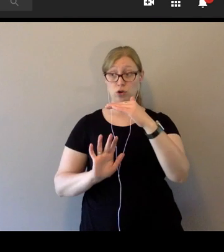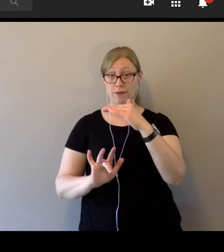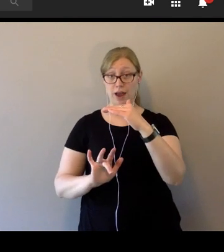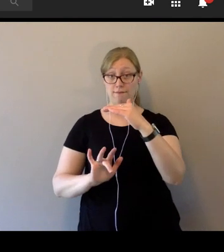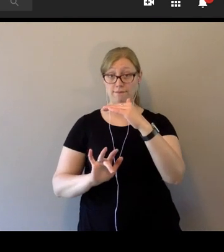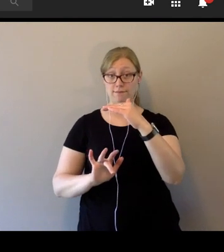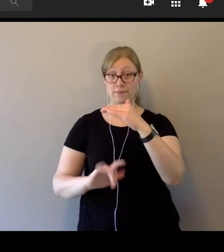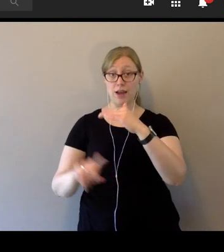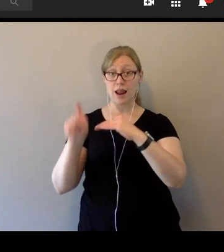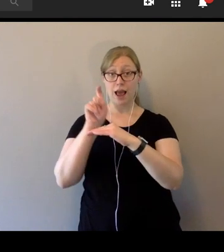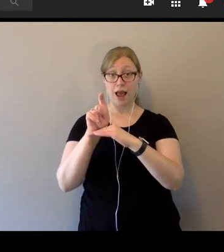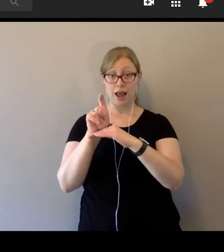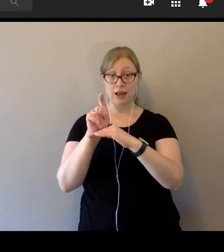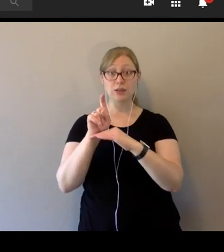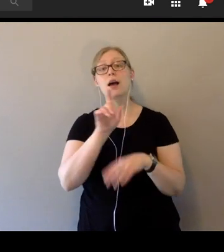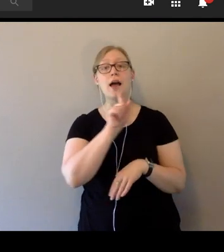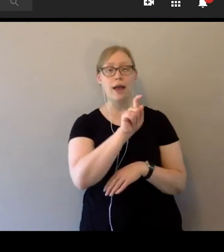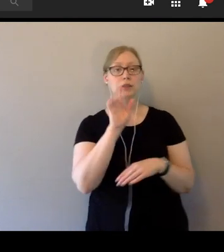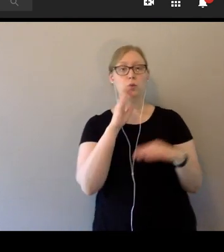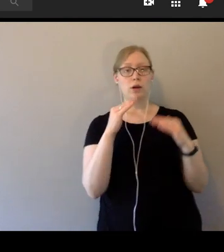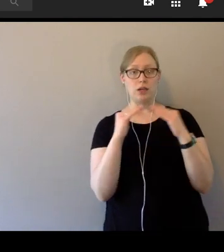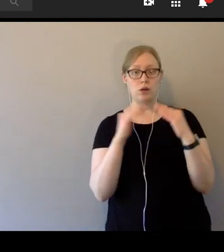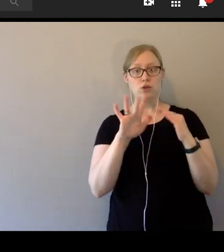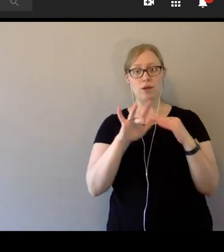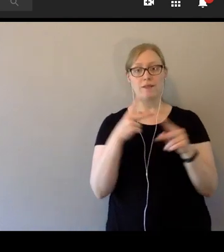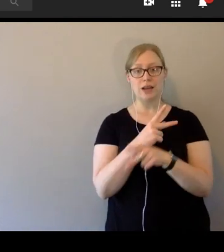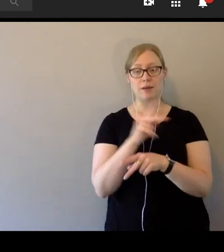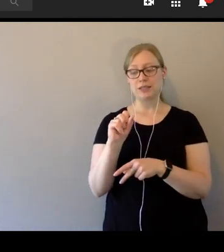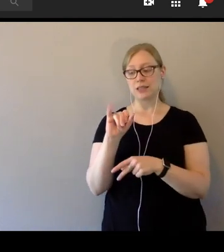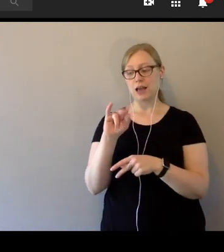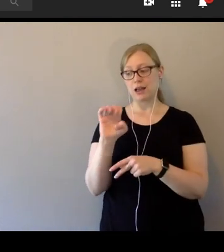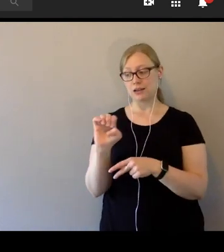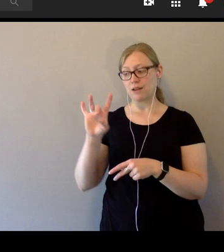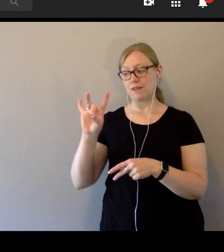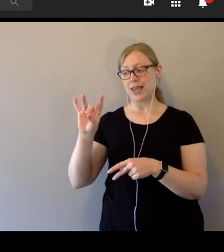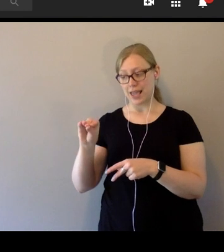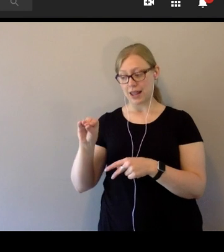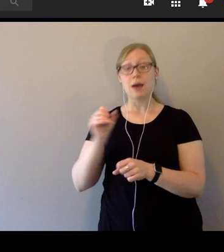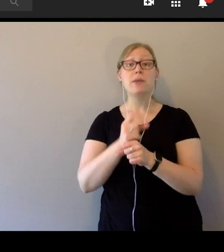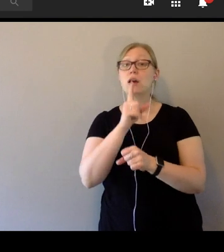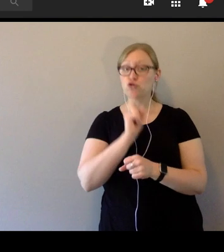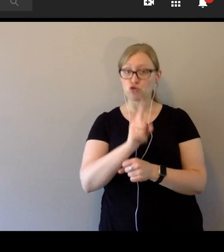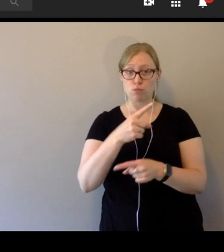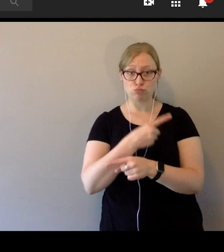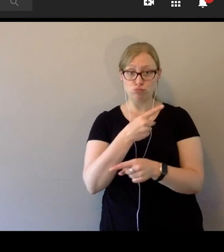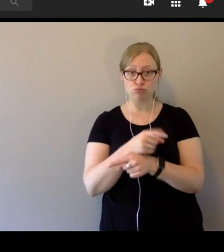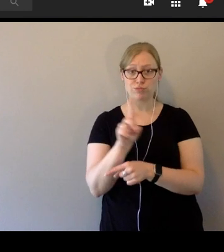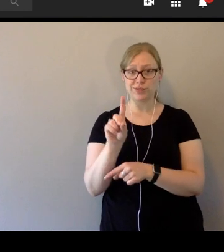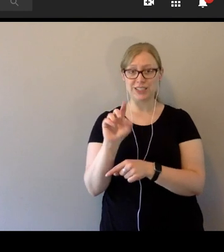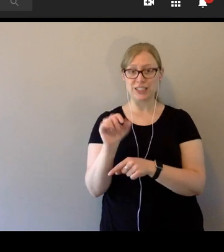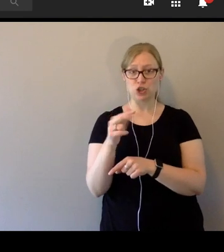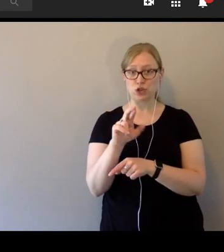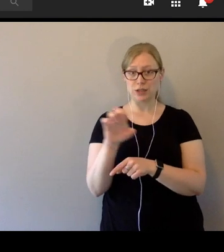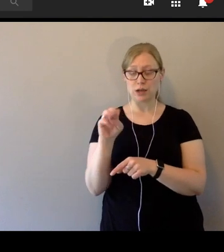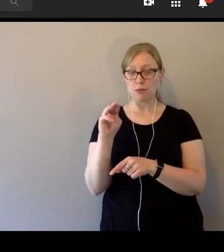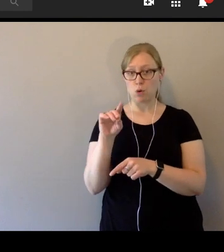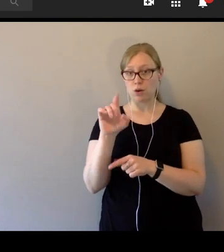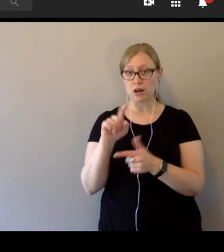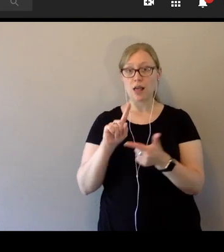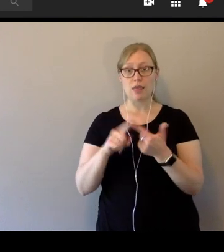be 25 times the sine of 80. So remember, make sure it's in degree mode, and then calculate that on your